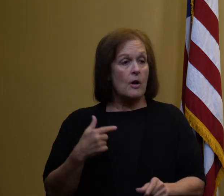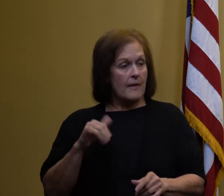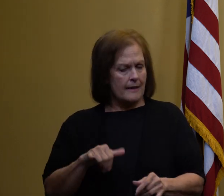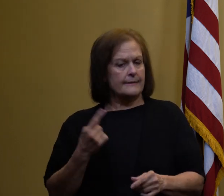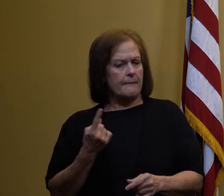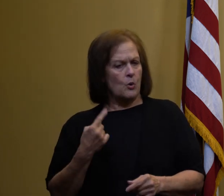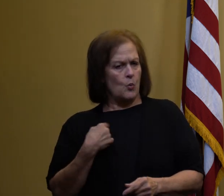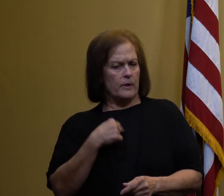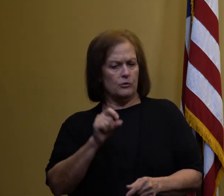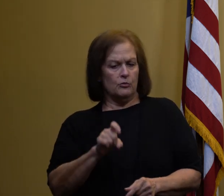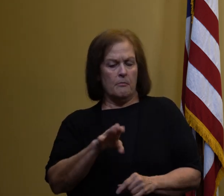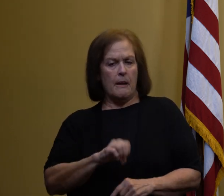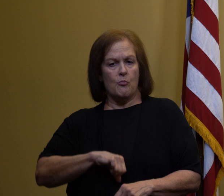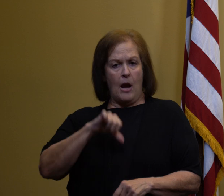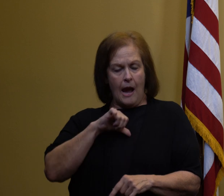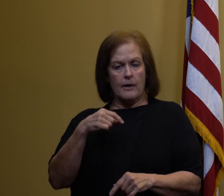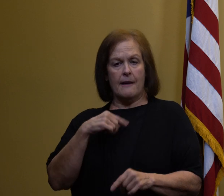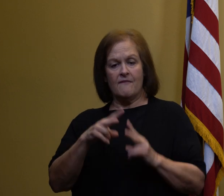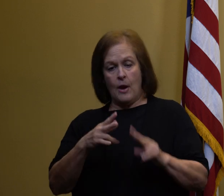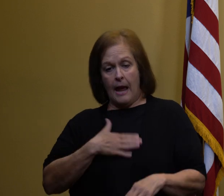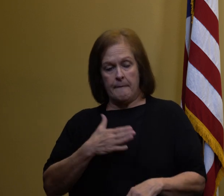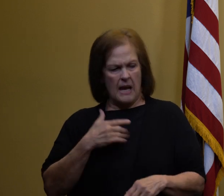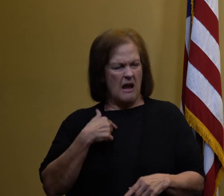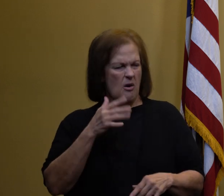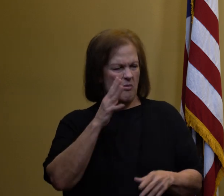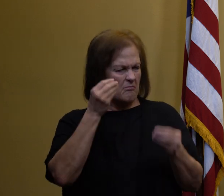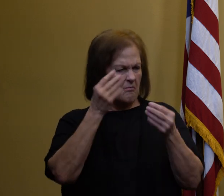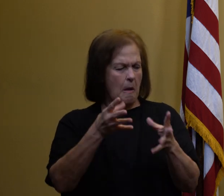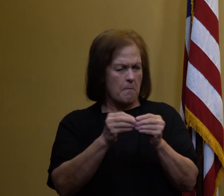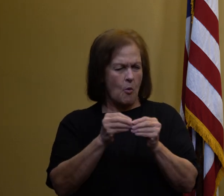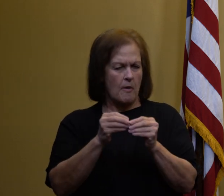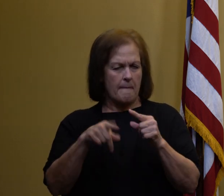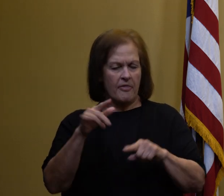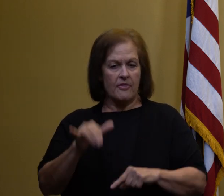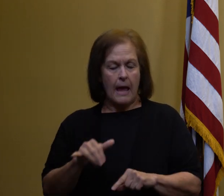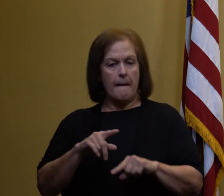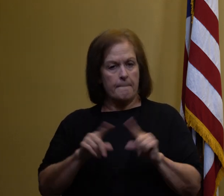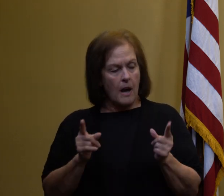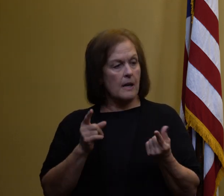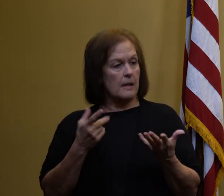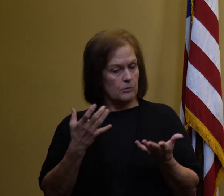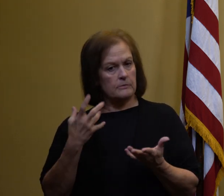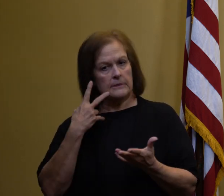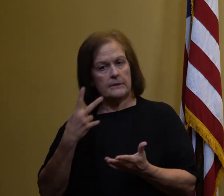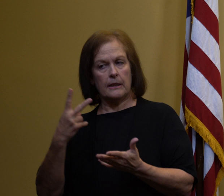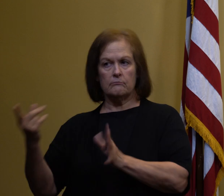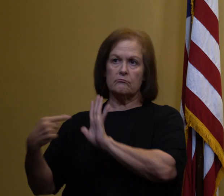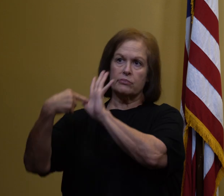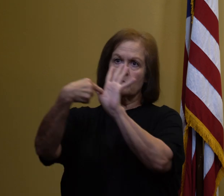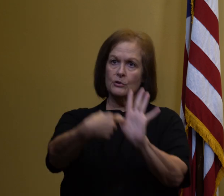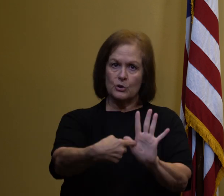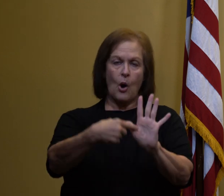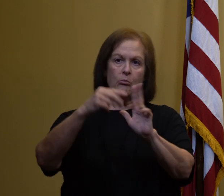should be proud about, and something that I'm just happy. We'll have more about this, but just seeing the interactive display